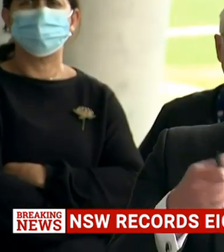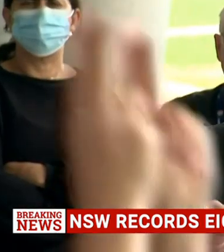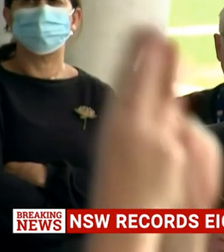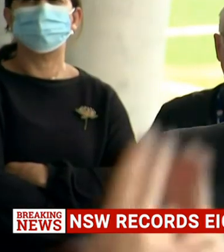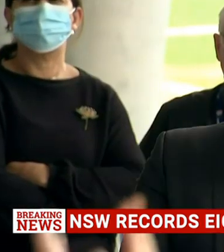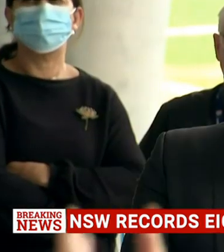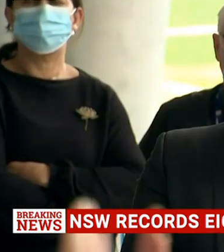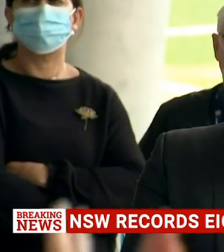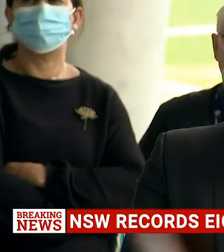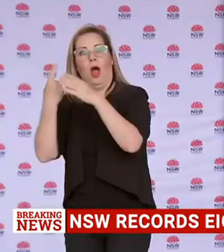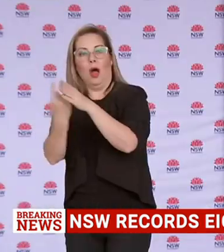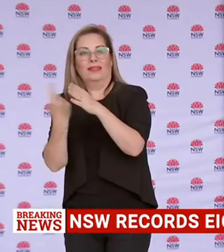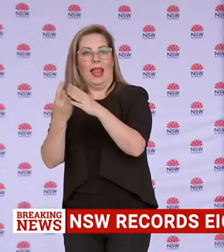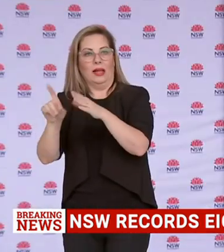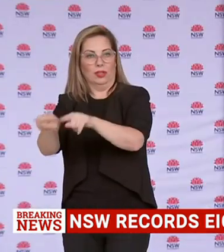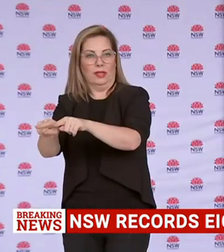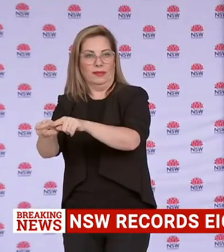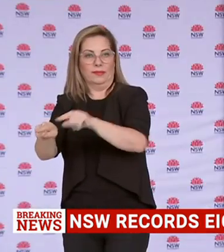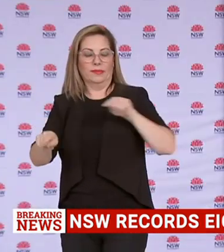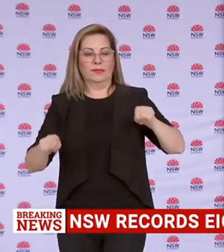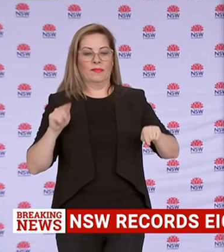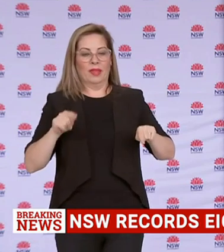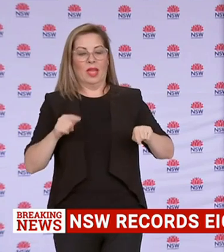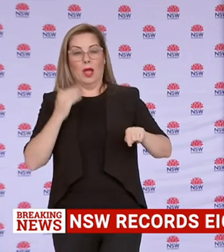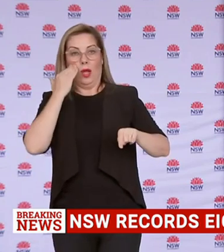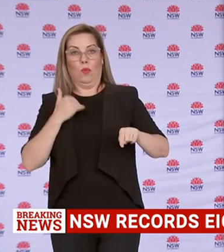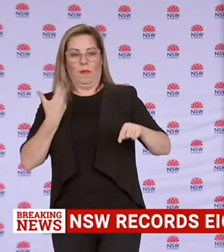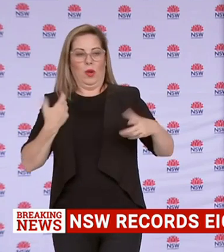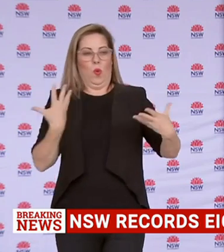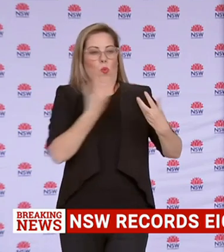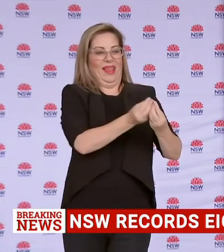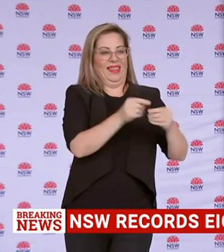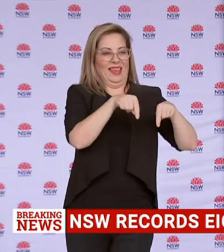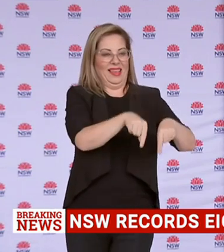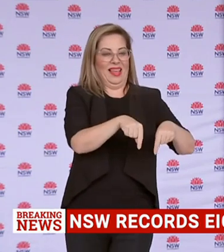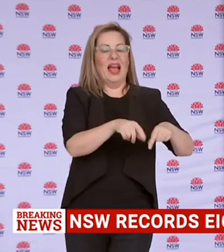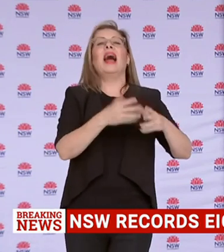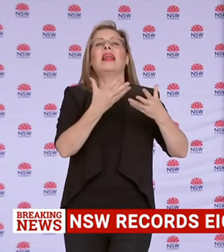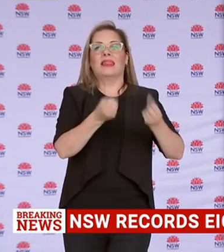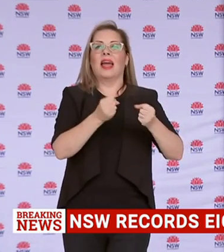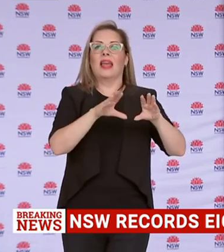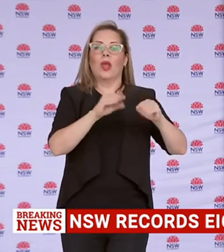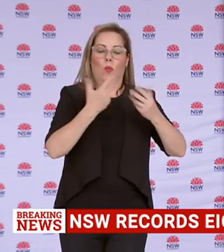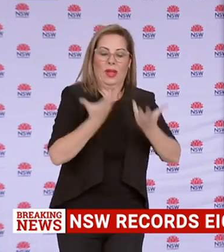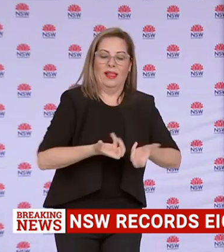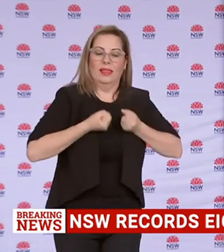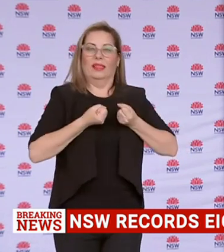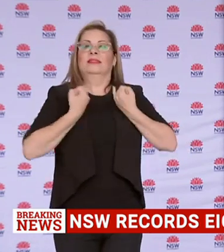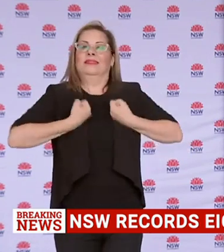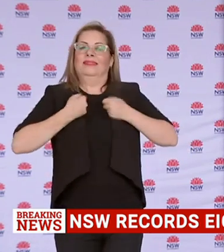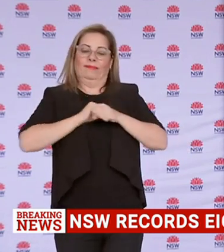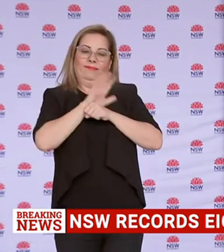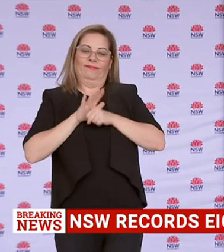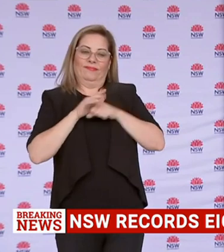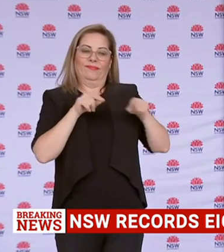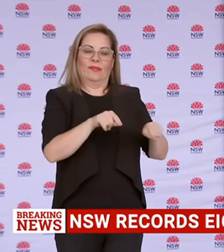this case tonight. Will be come back later today. Can I let you know that we will release the results on the genome sequencing as soon as we have it?